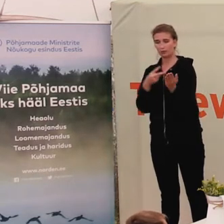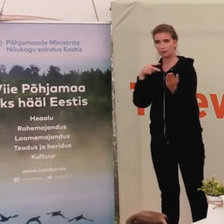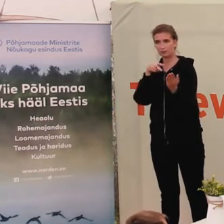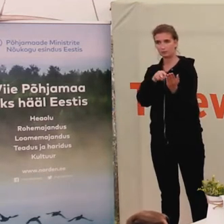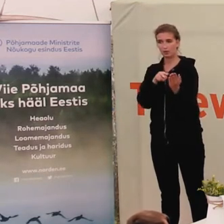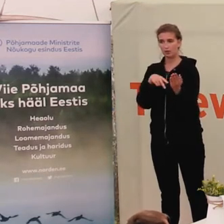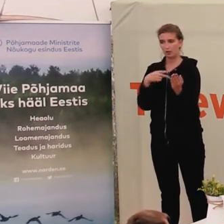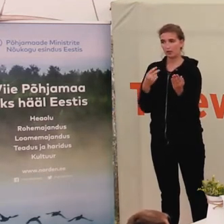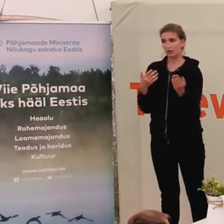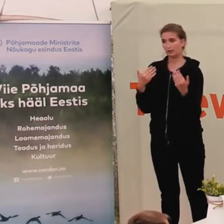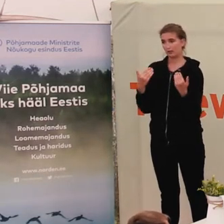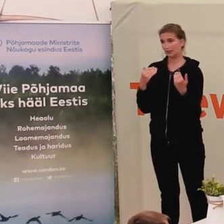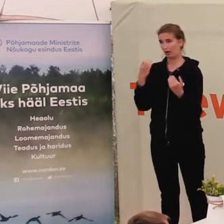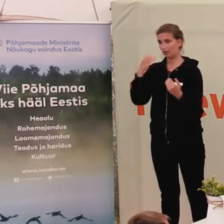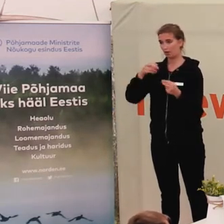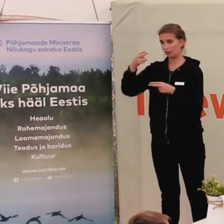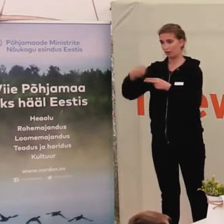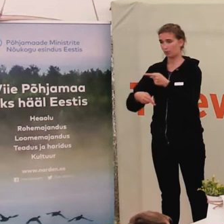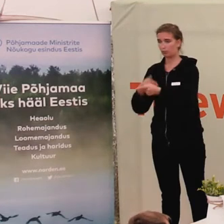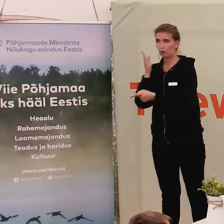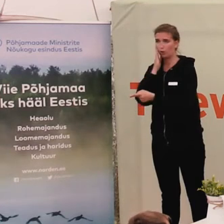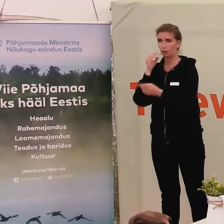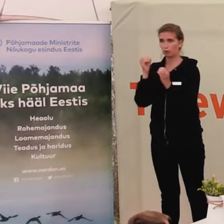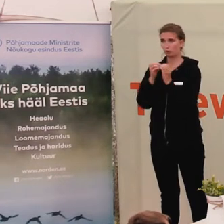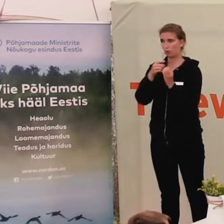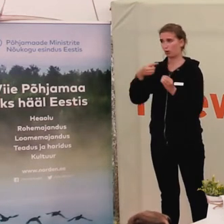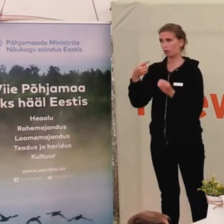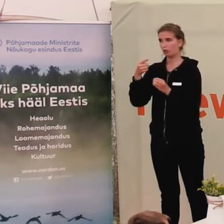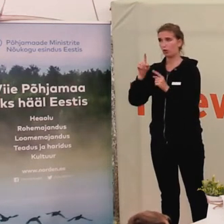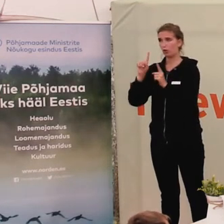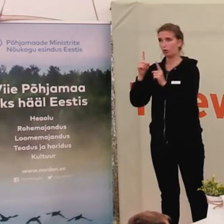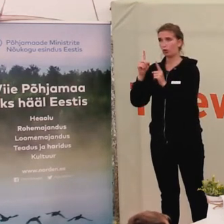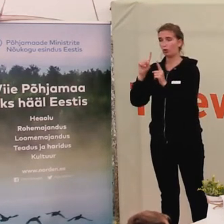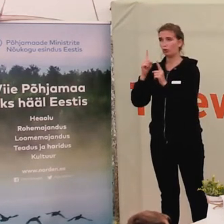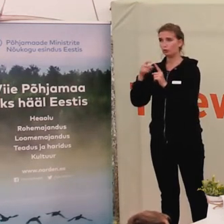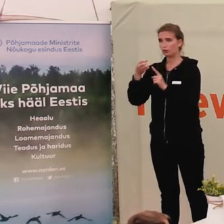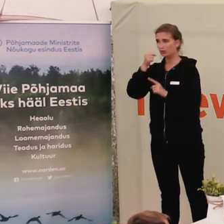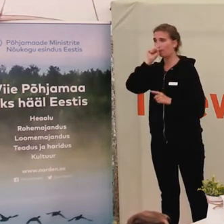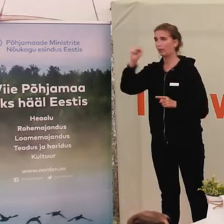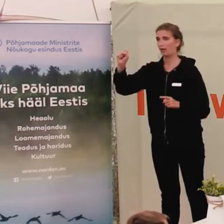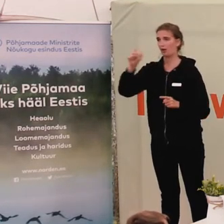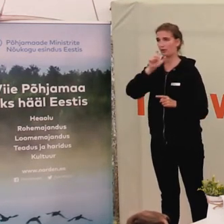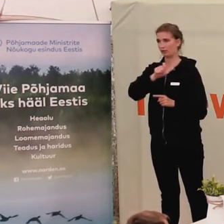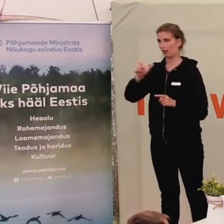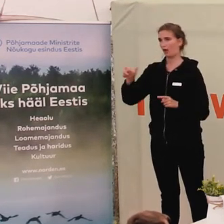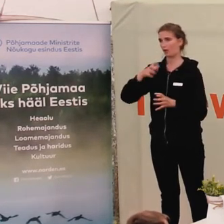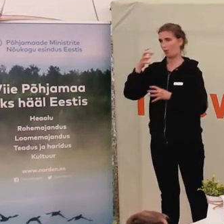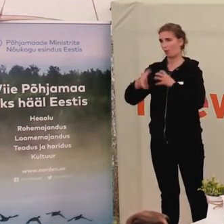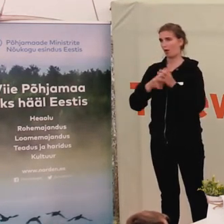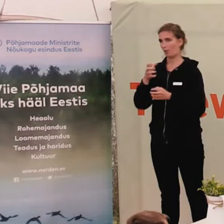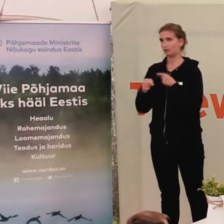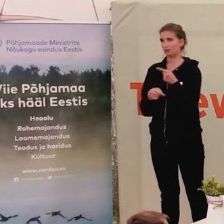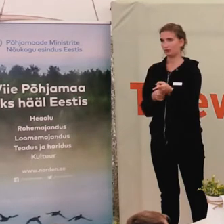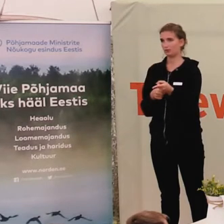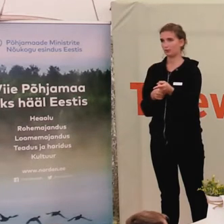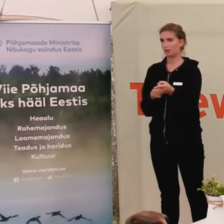will stabilize by the end of this century around 10 to 11 billion people. but it will stabilize. The good news is